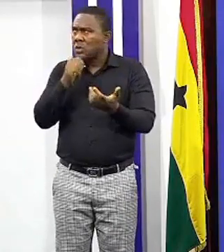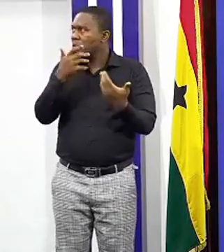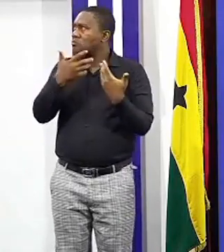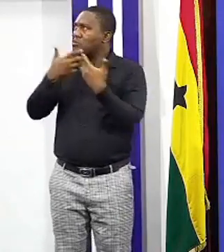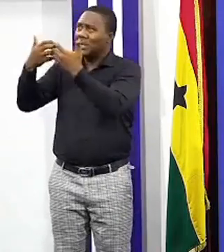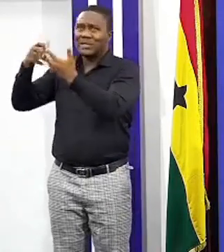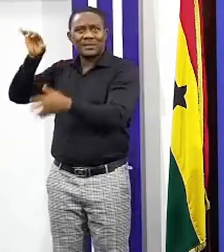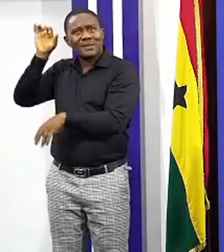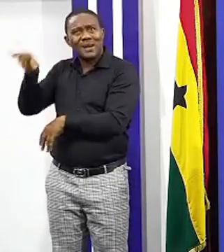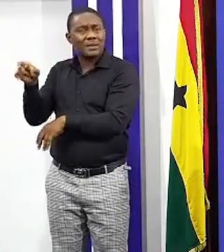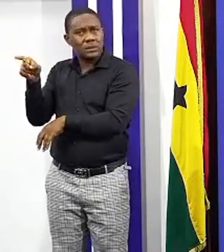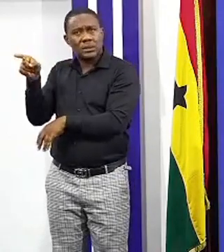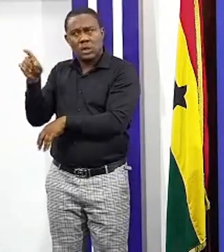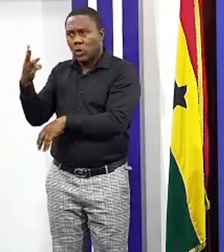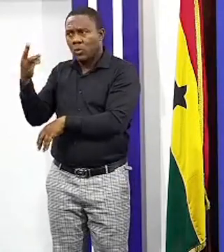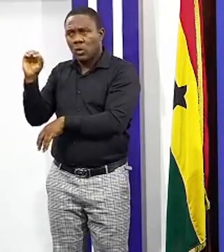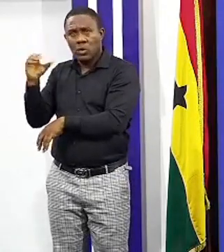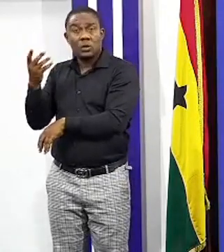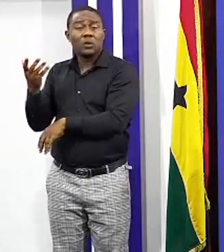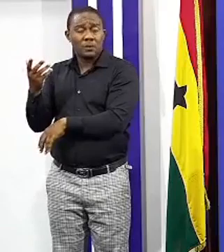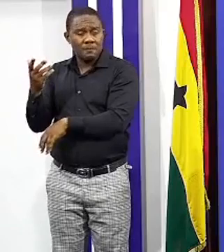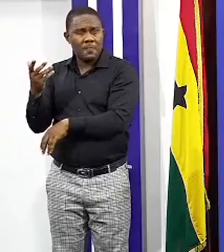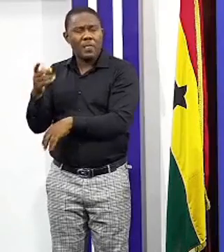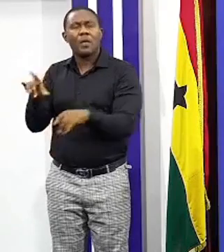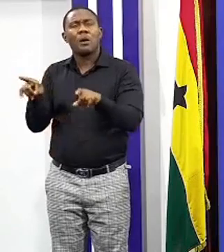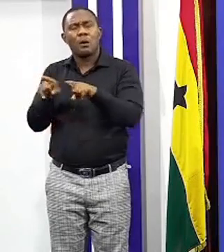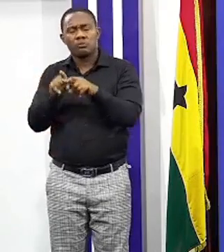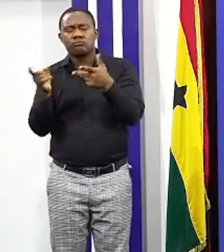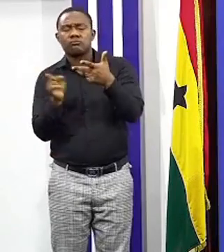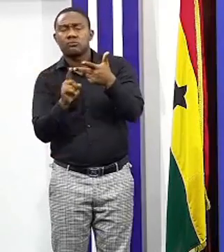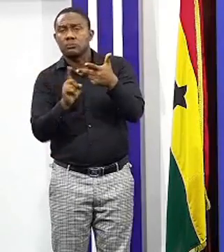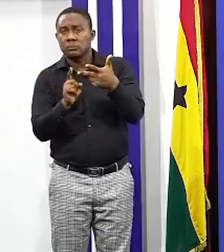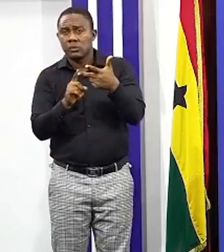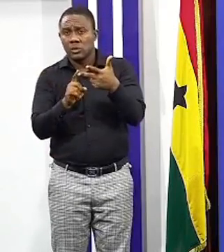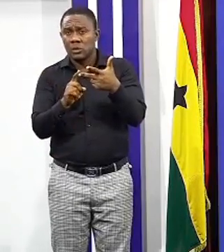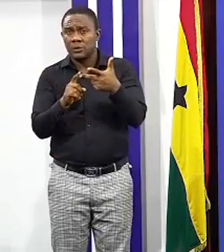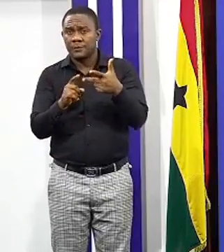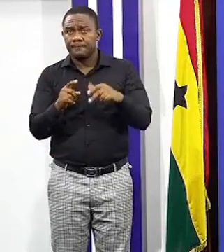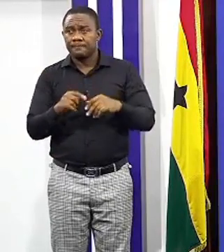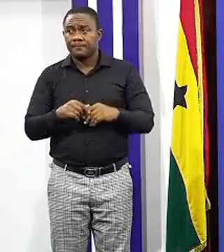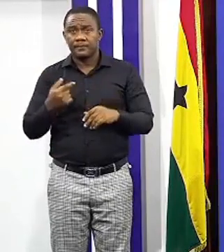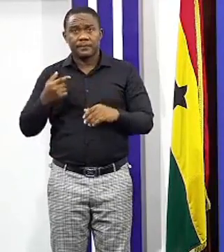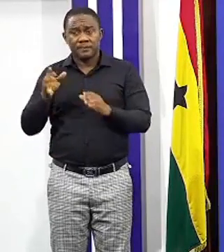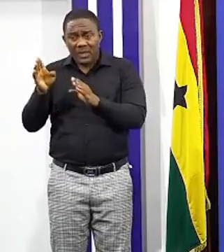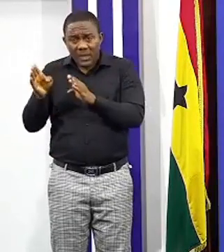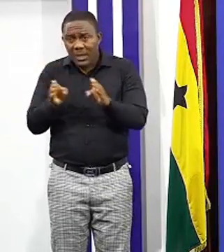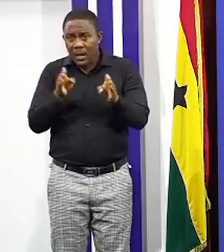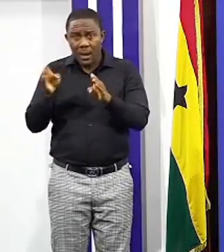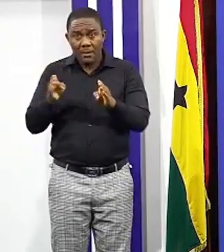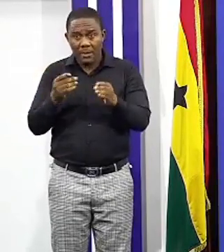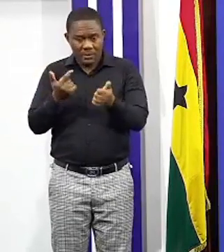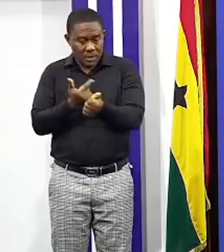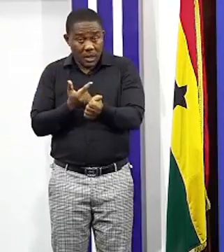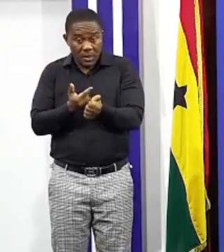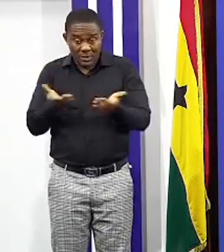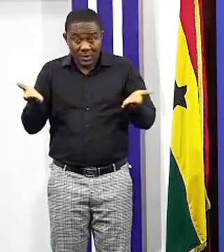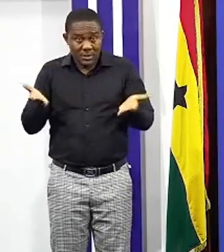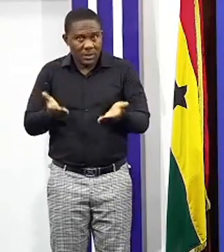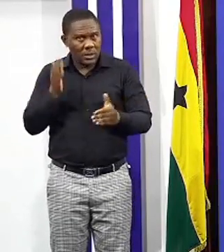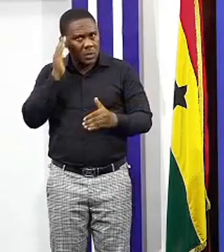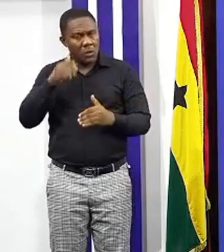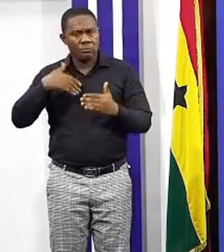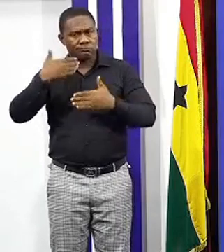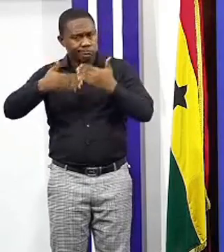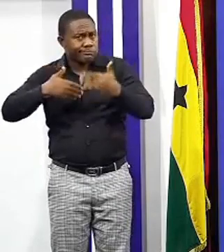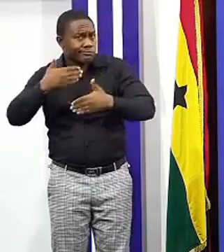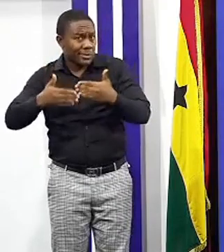one. And that thirdly, what you are saying is that the kind of measures that we have rolled out, we expect